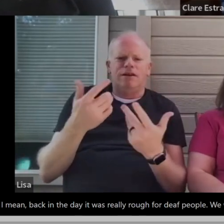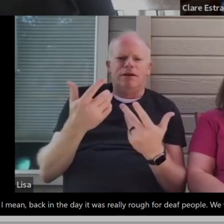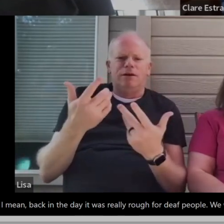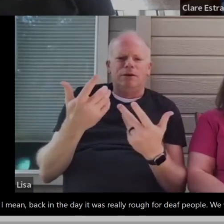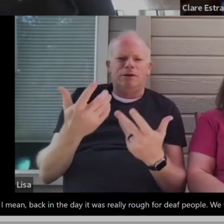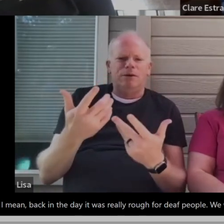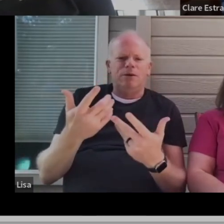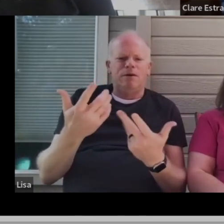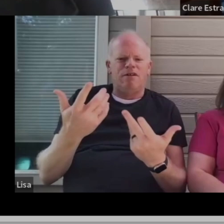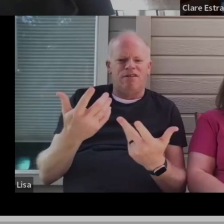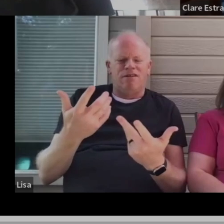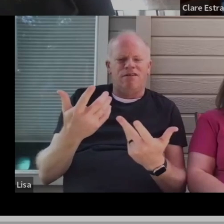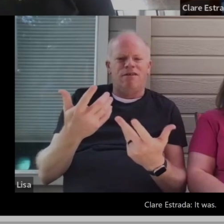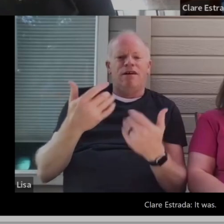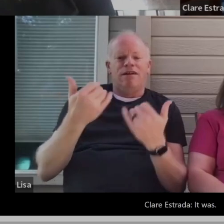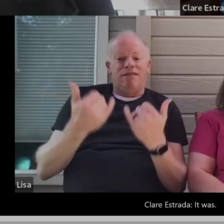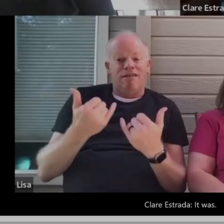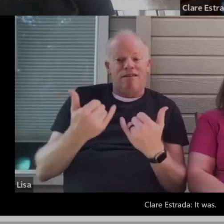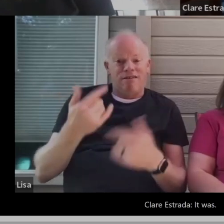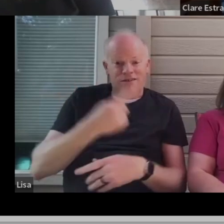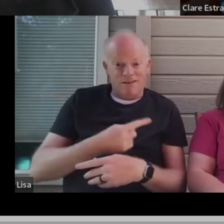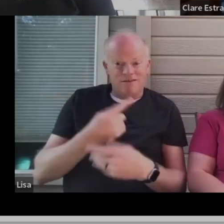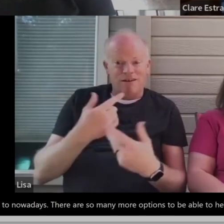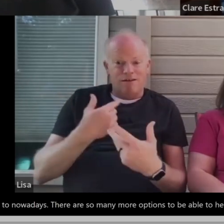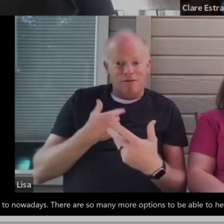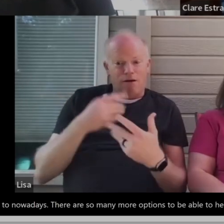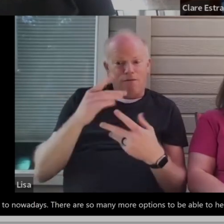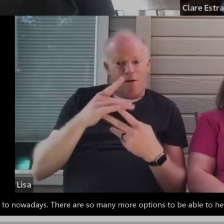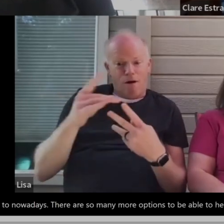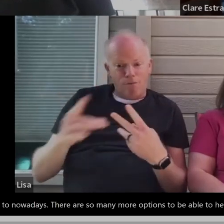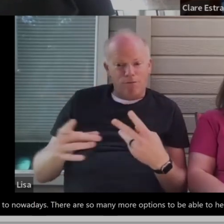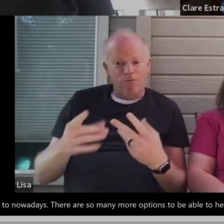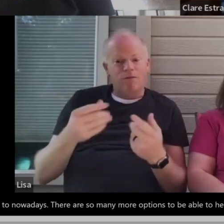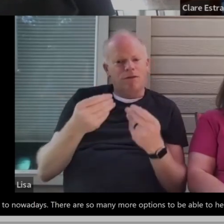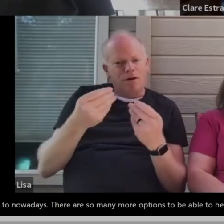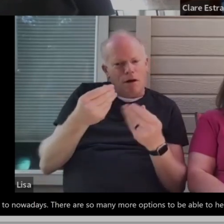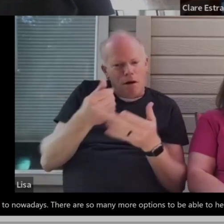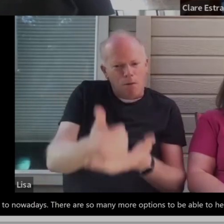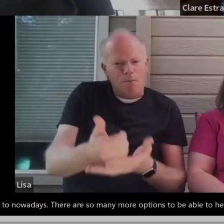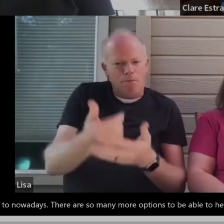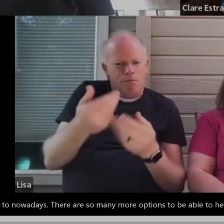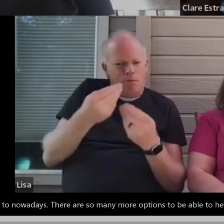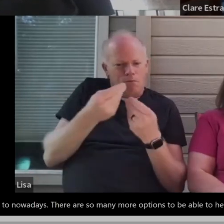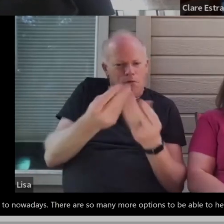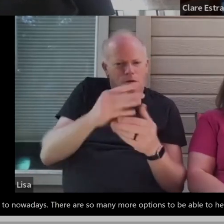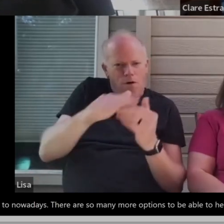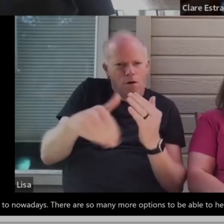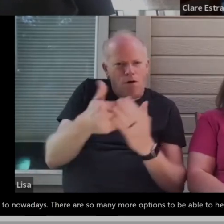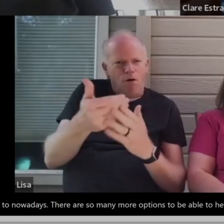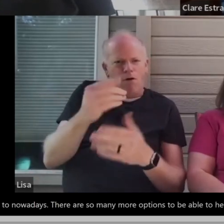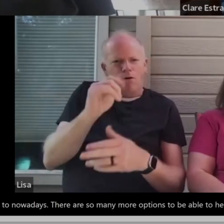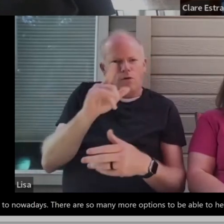allowed. It was, compared to nowadays, there are so many more options to be able to help